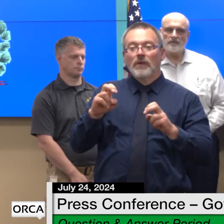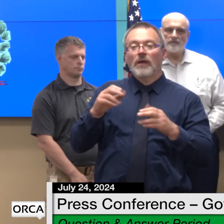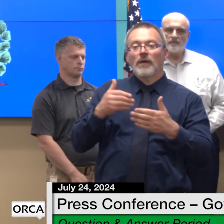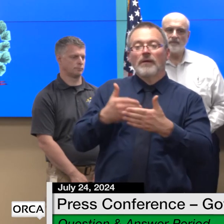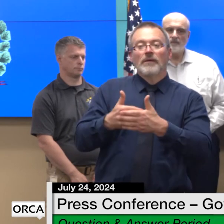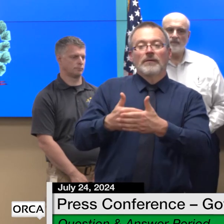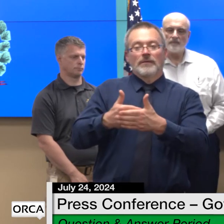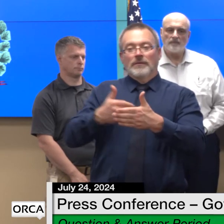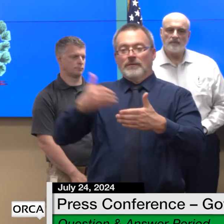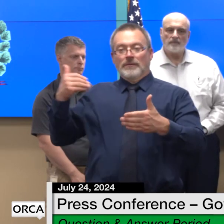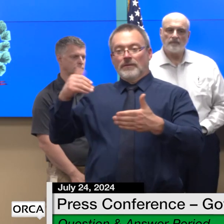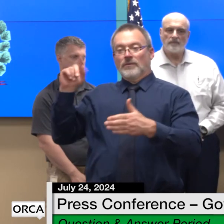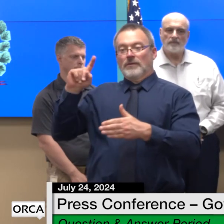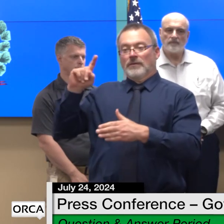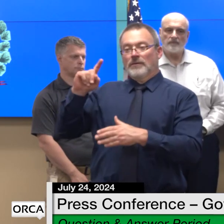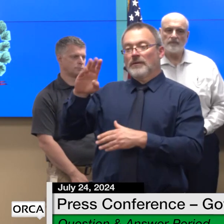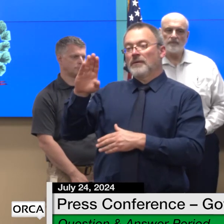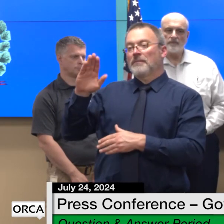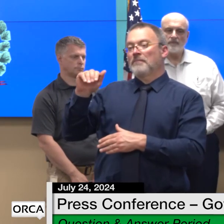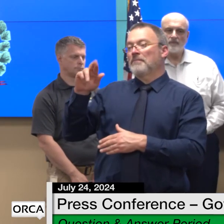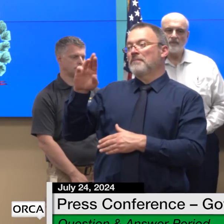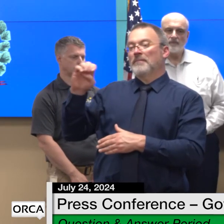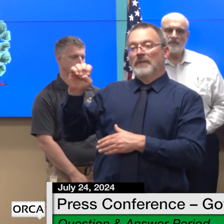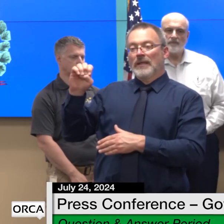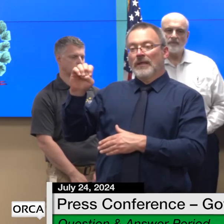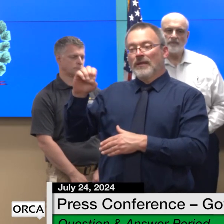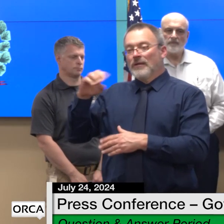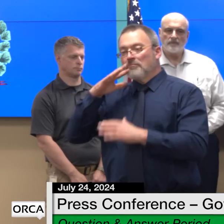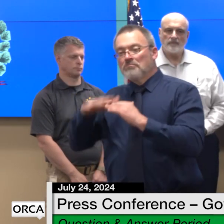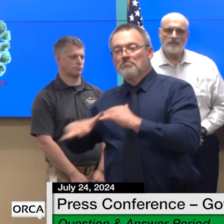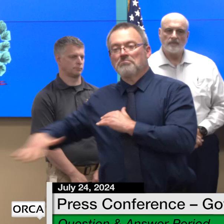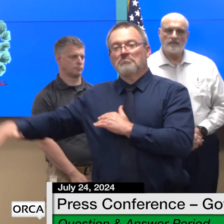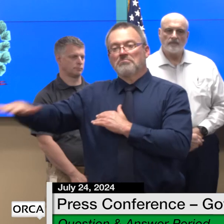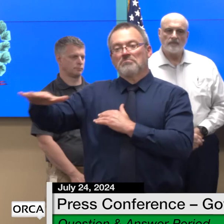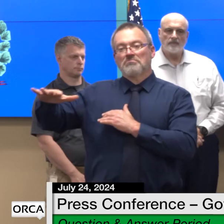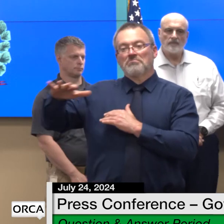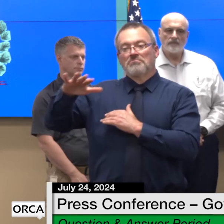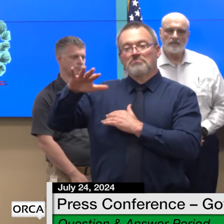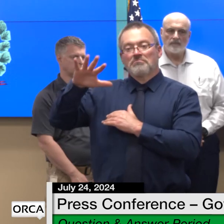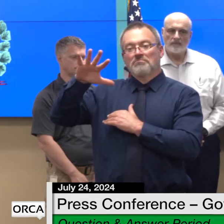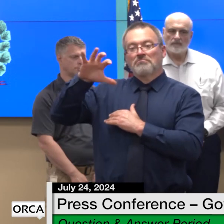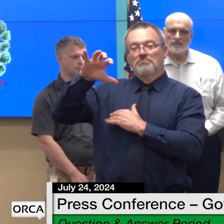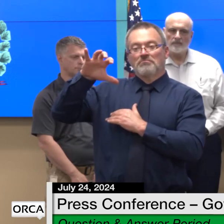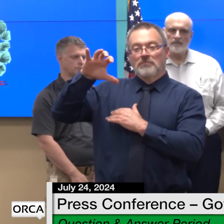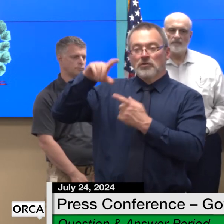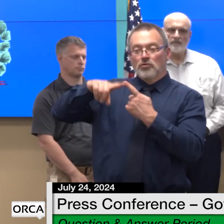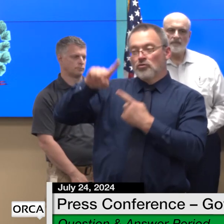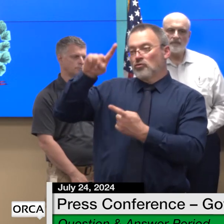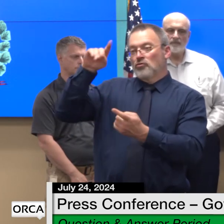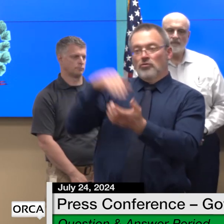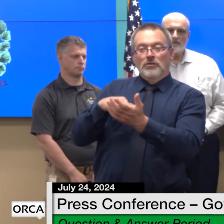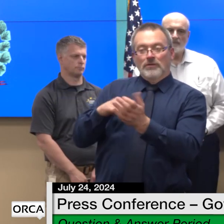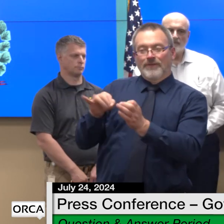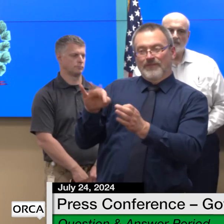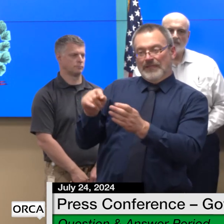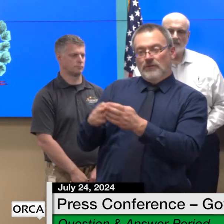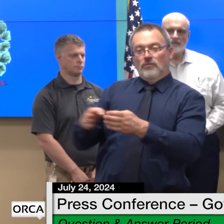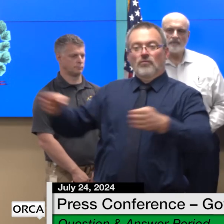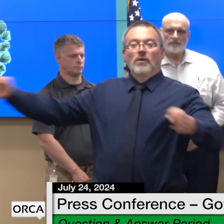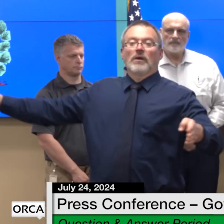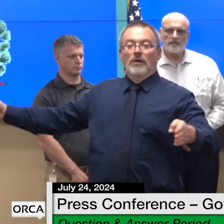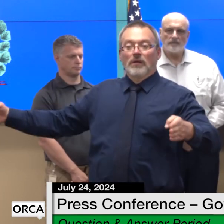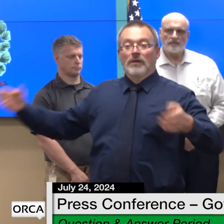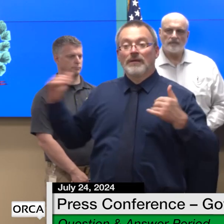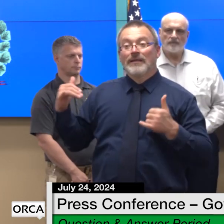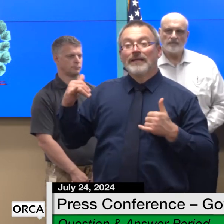the floodplain around the Stevens Branch in Barrie was somewhere between 500 and 1,000 feet wide. In general now, the Stevens Branch